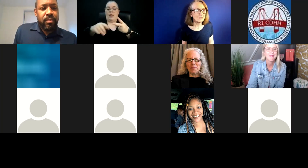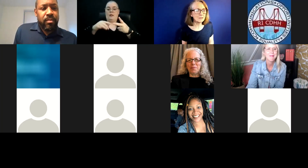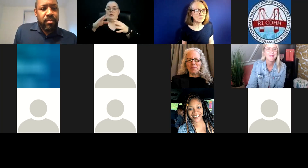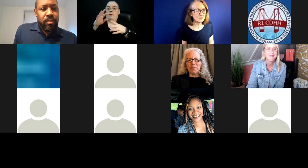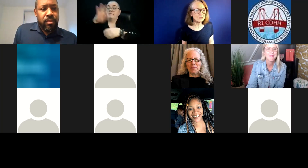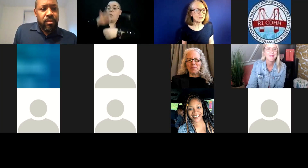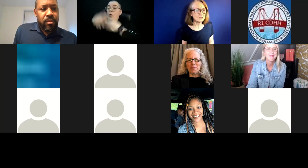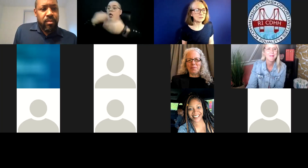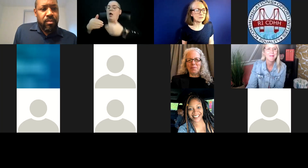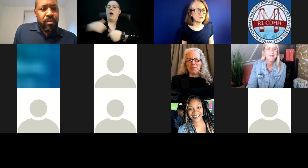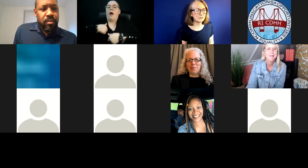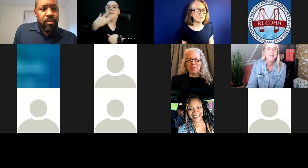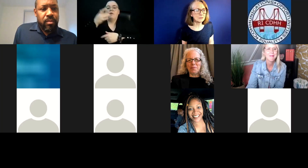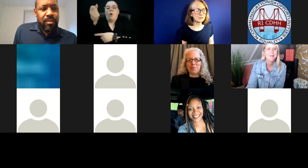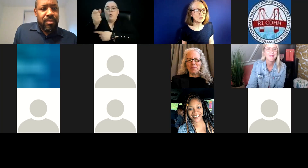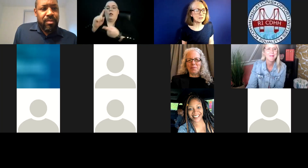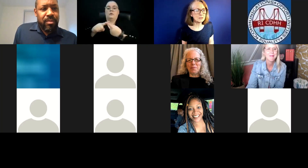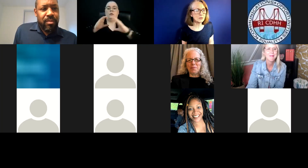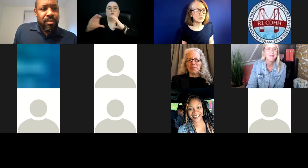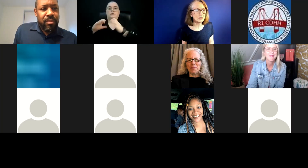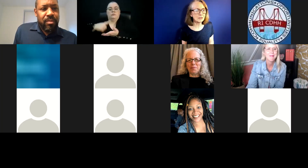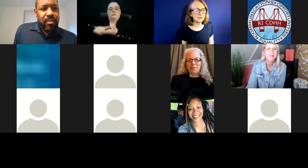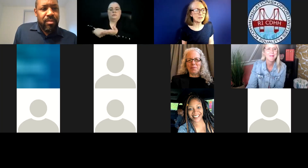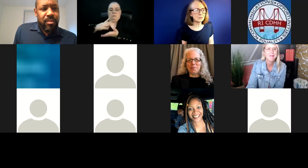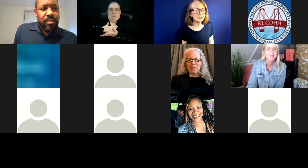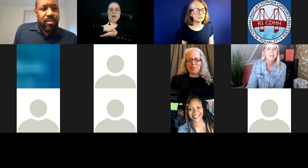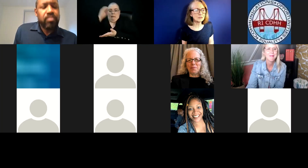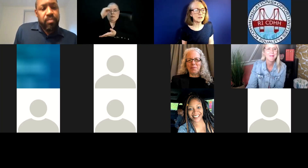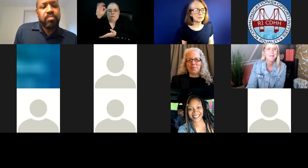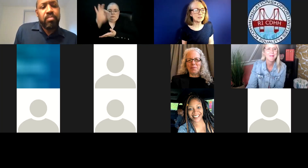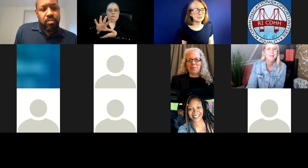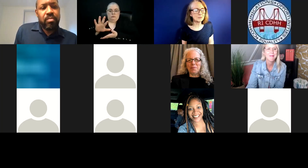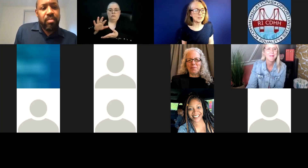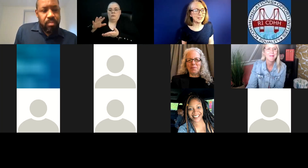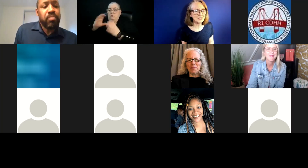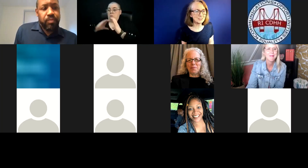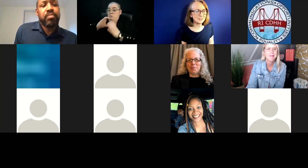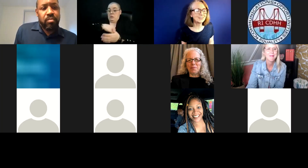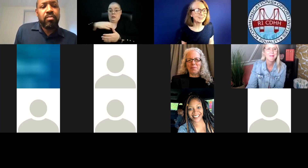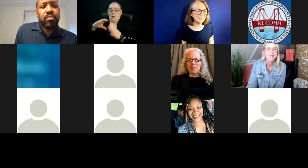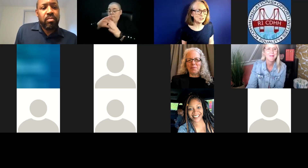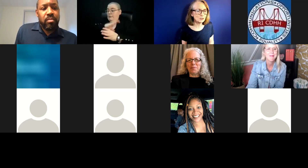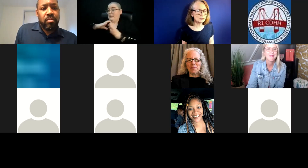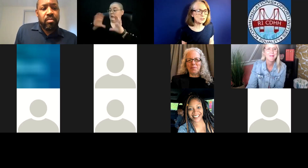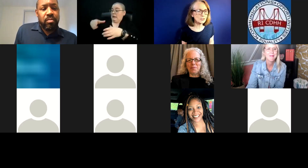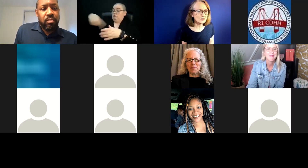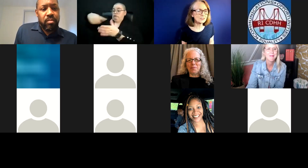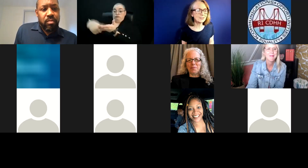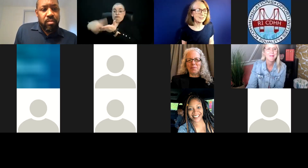Another thing is, as far as the voting, I think we should talk about the communication issue first